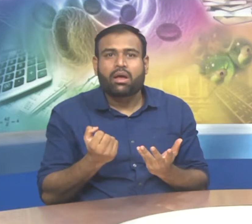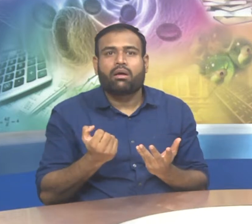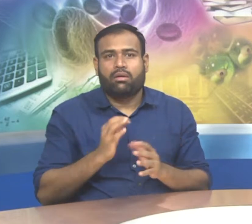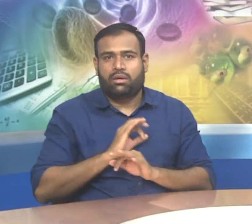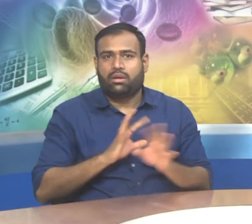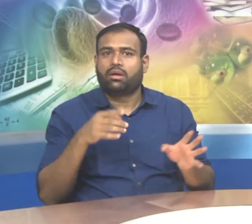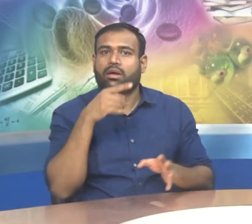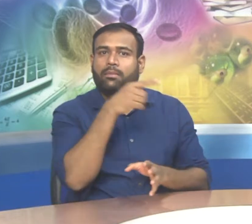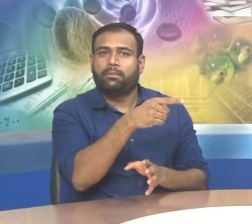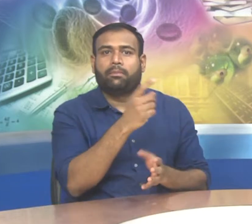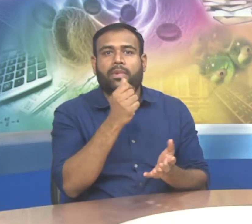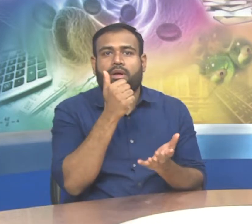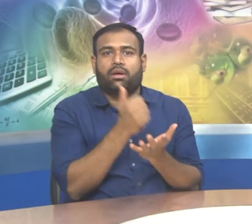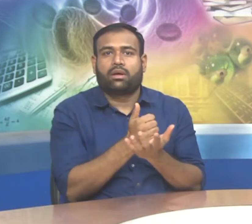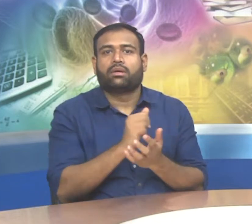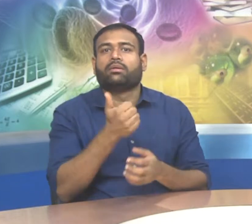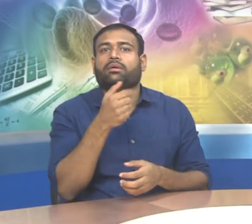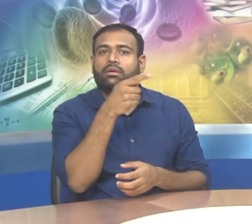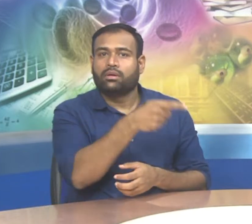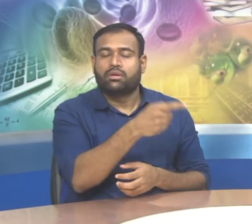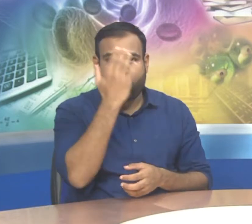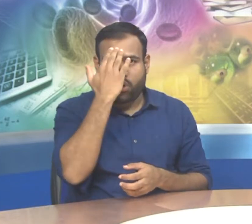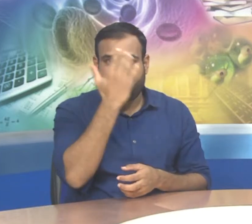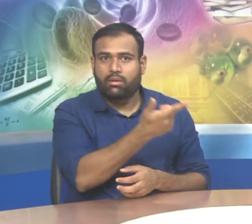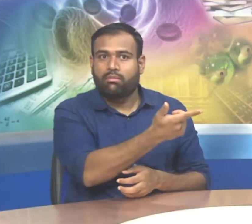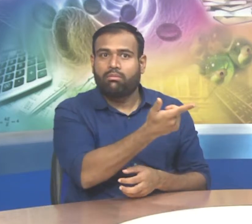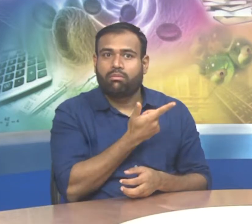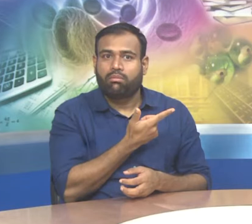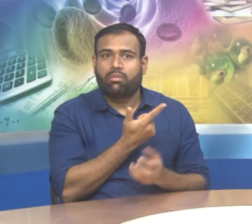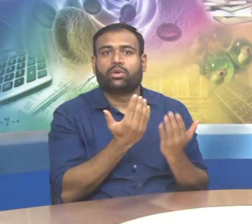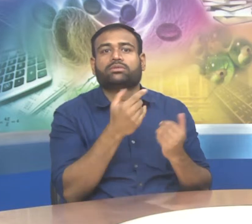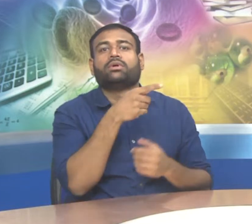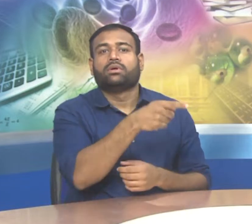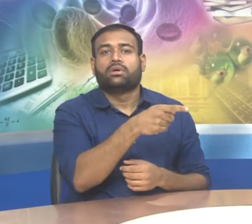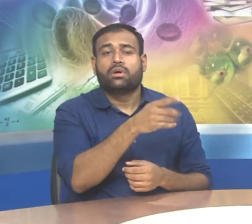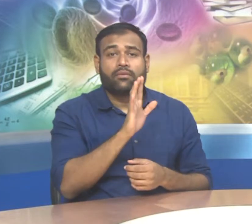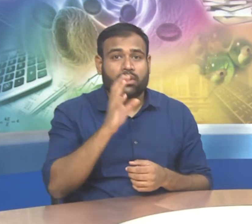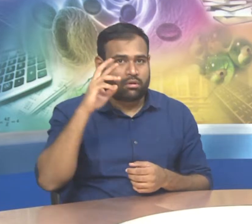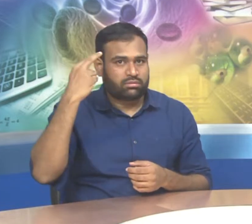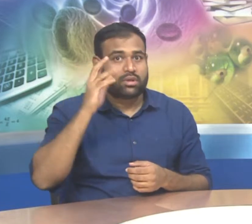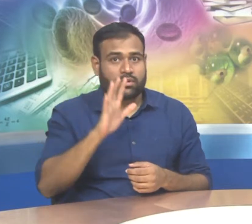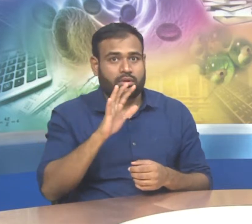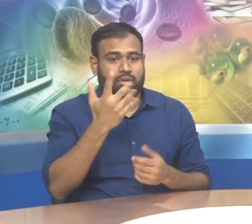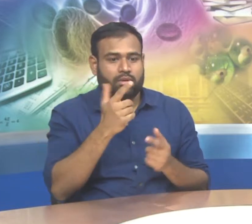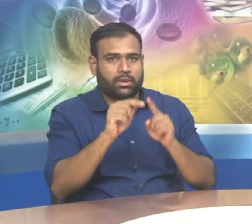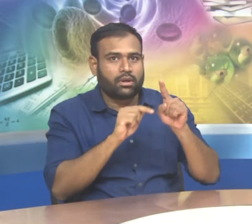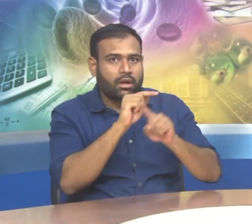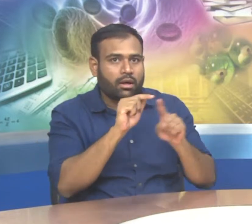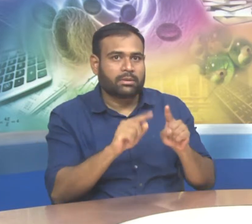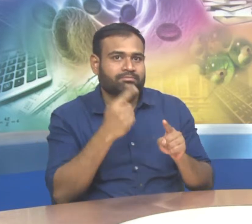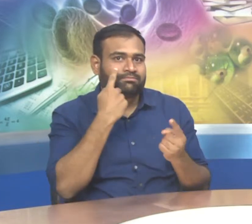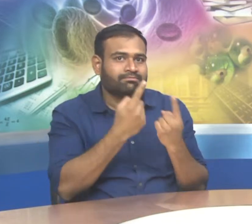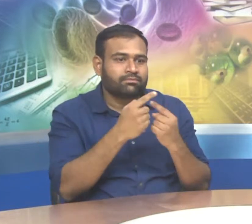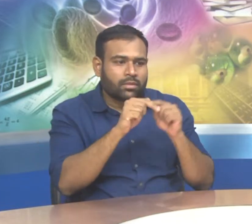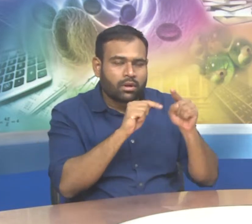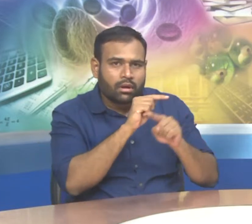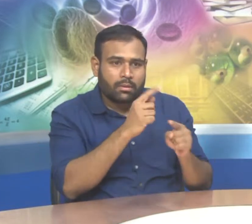also get some amount of loan from the banks at a reasonable rate